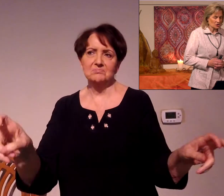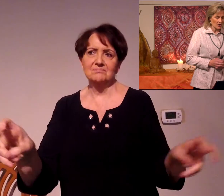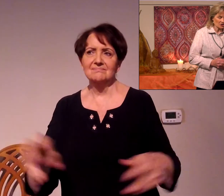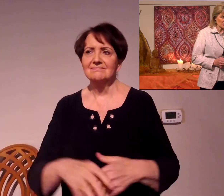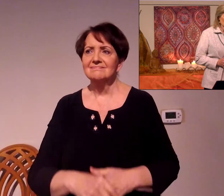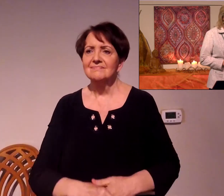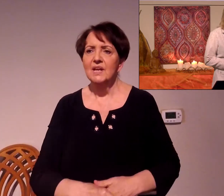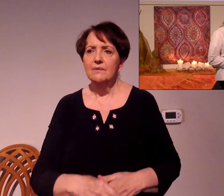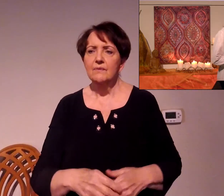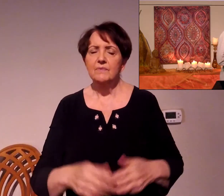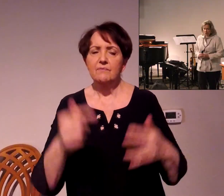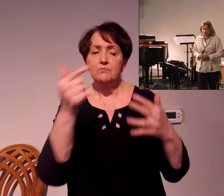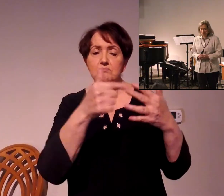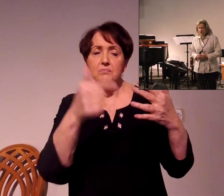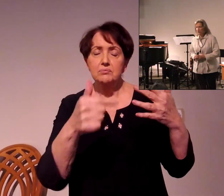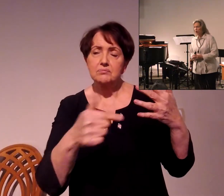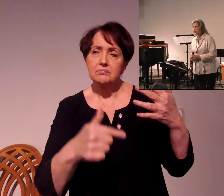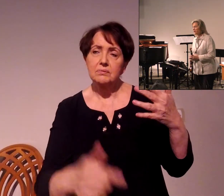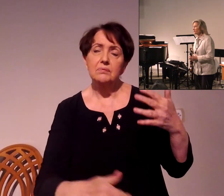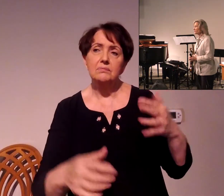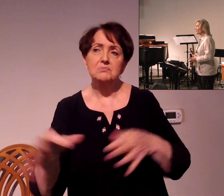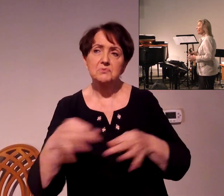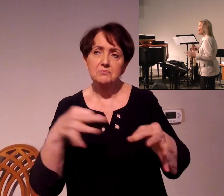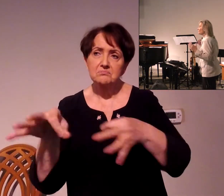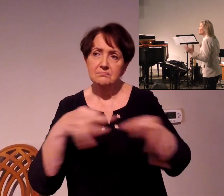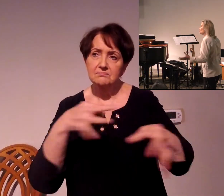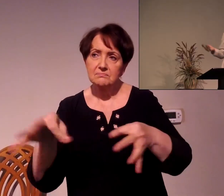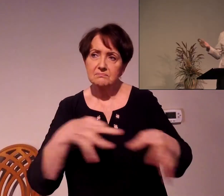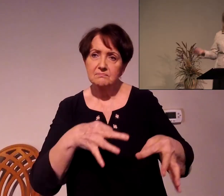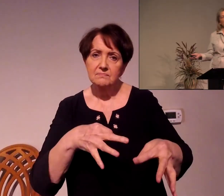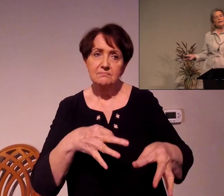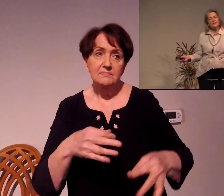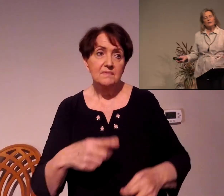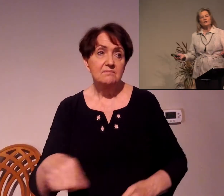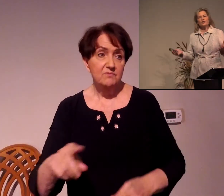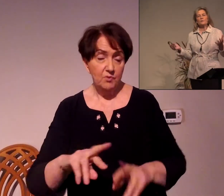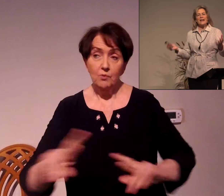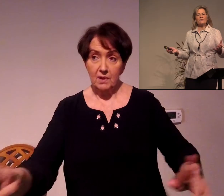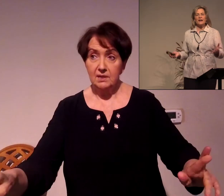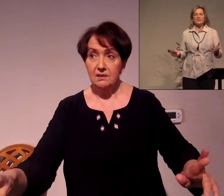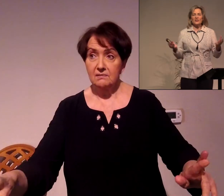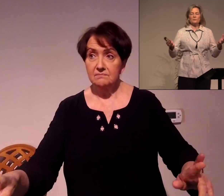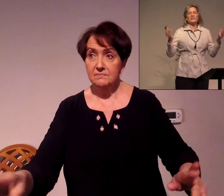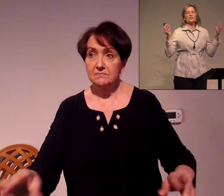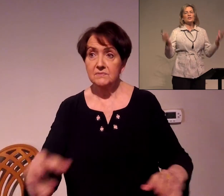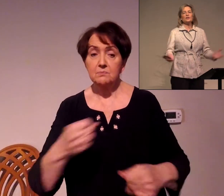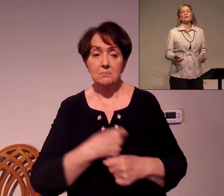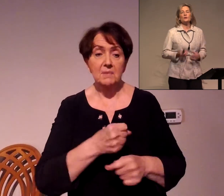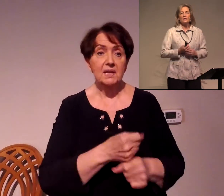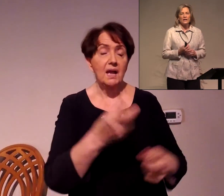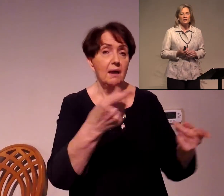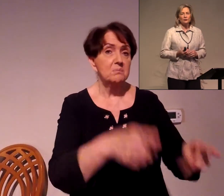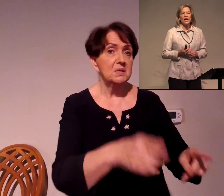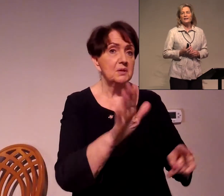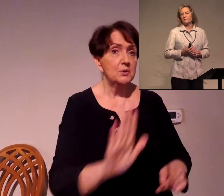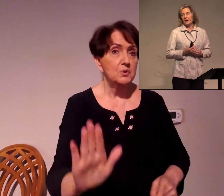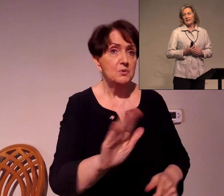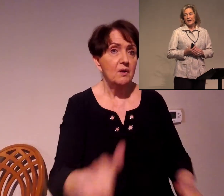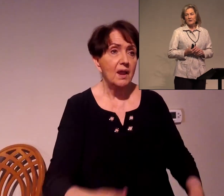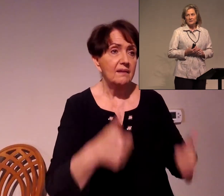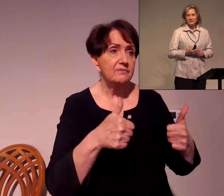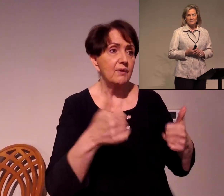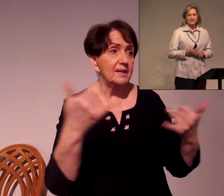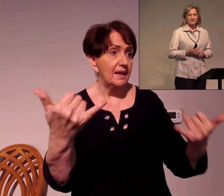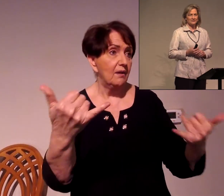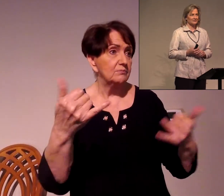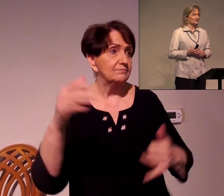step-by-step instructions, and what I really want to know is if you are ready to manifest something new in your life right